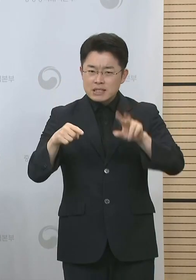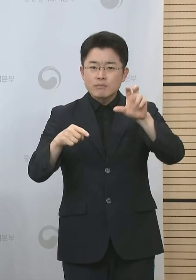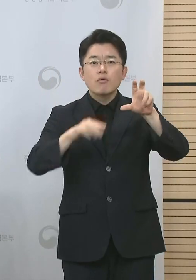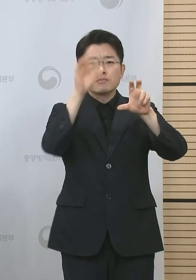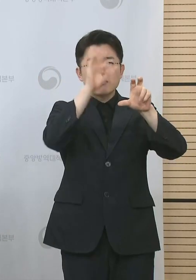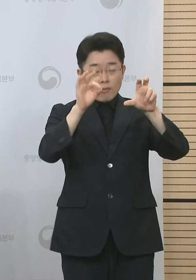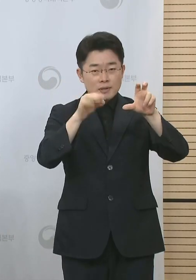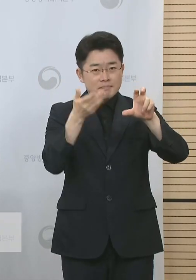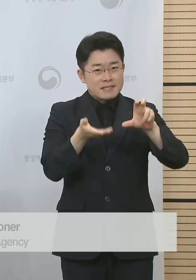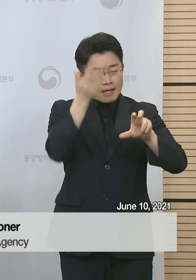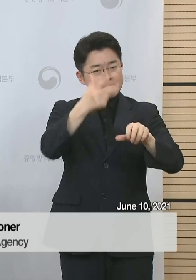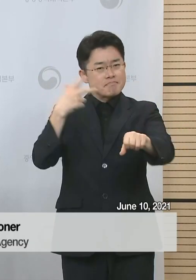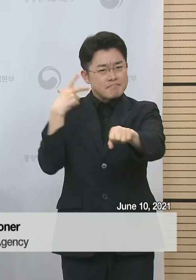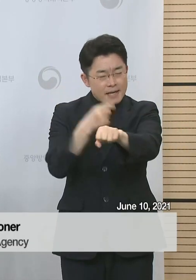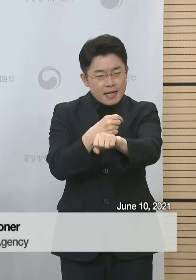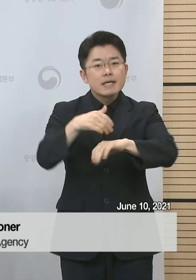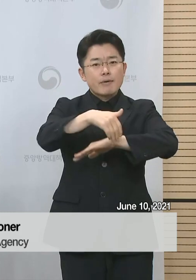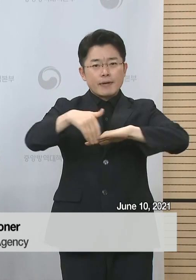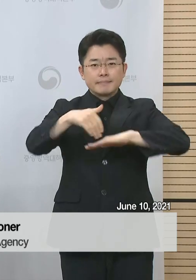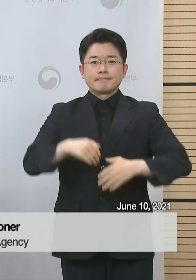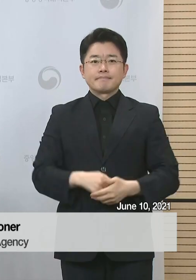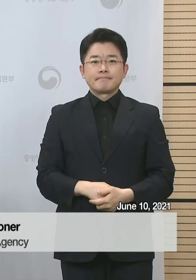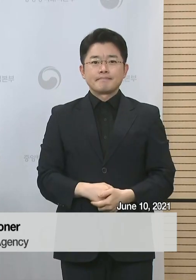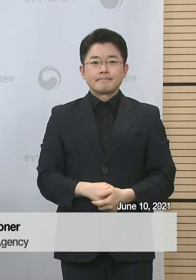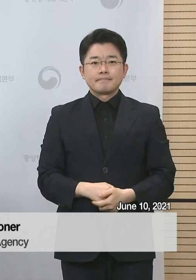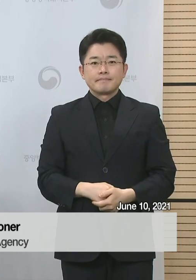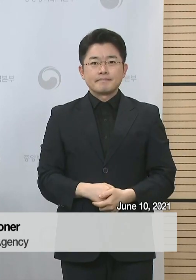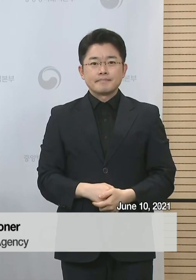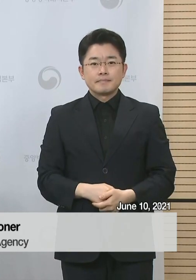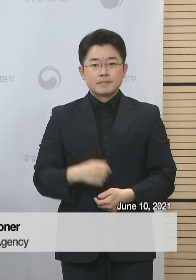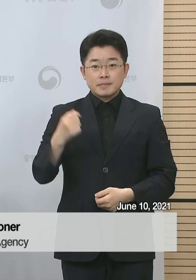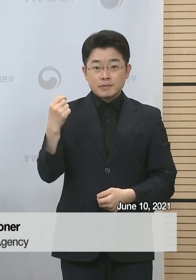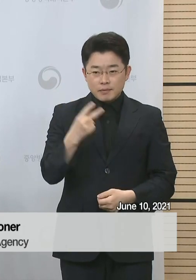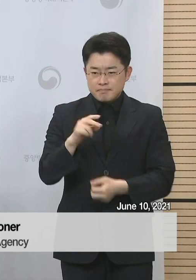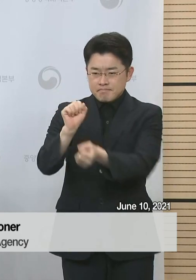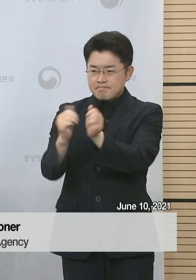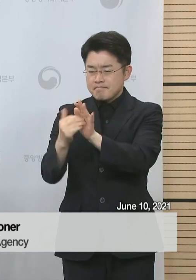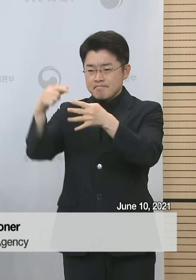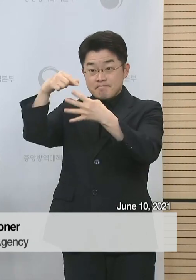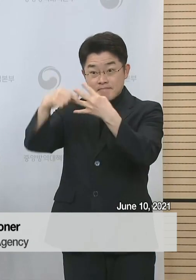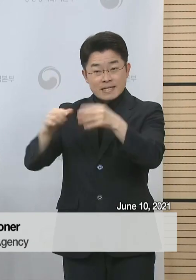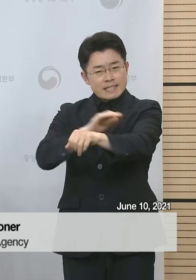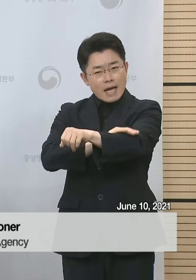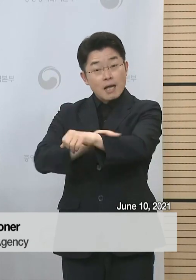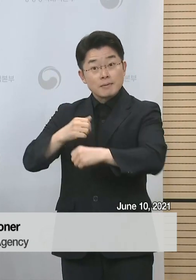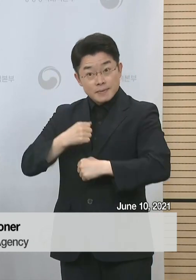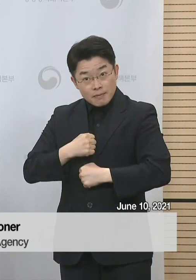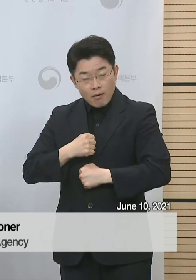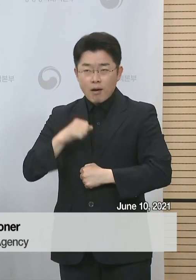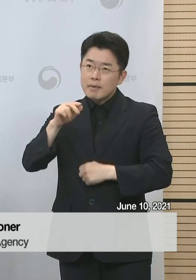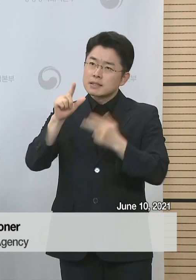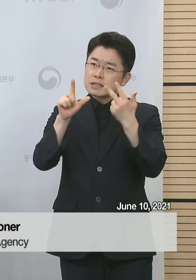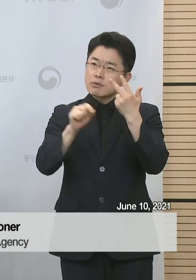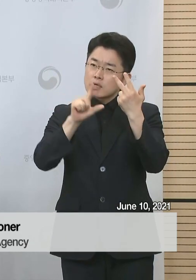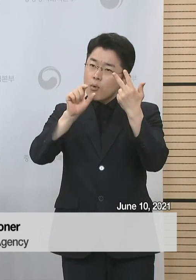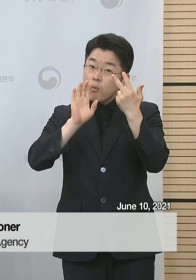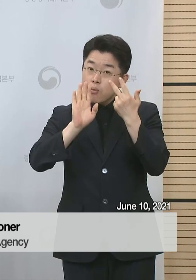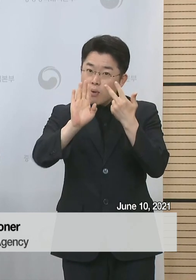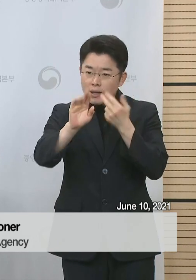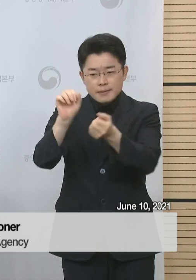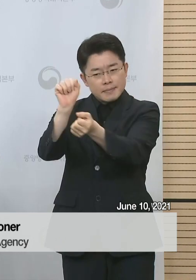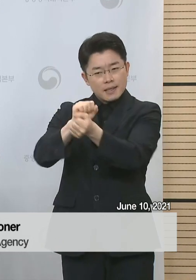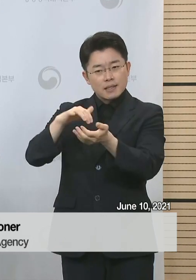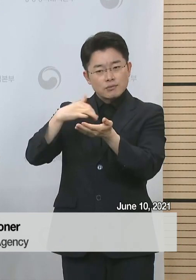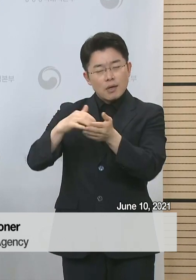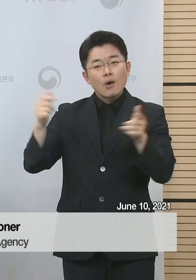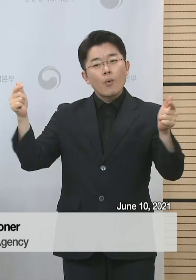We're expecting a steeper decline in the daily caseloads after mid-July, when we have inoculated more than a quarter of our population, provided